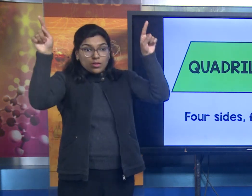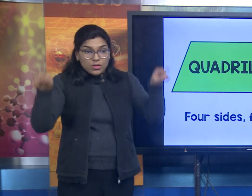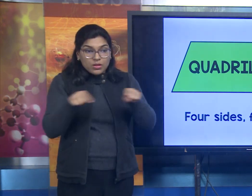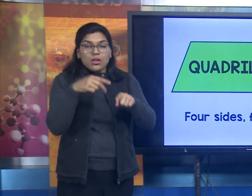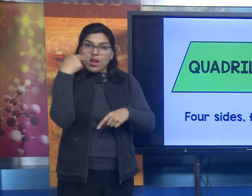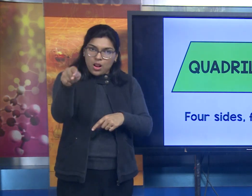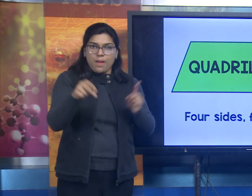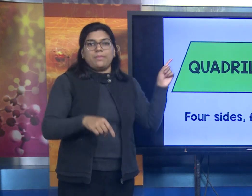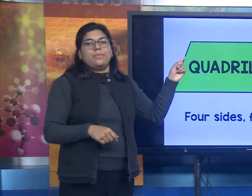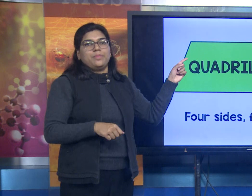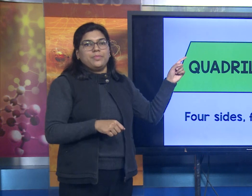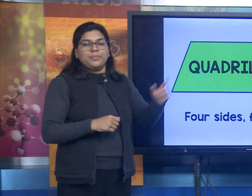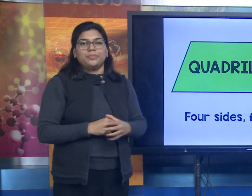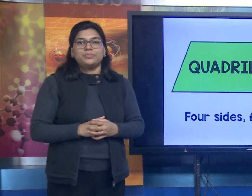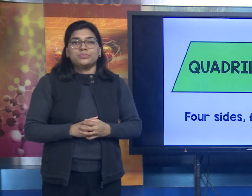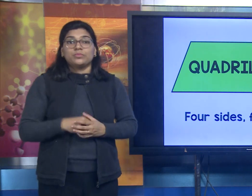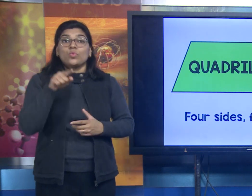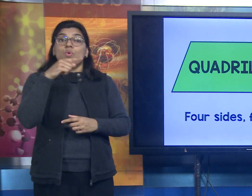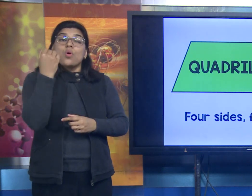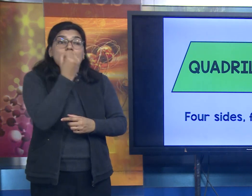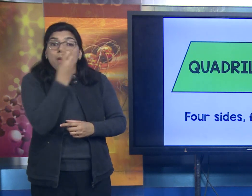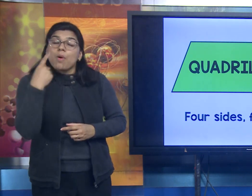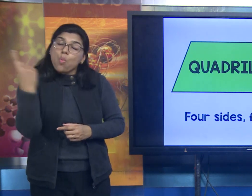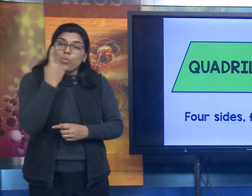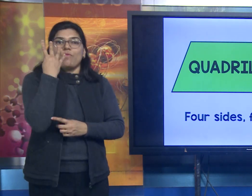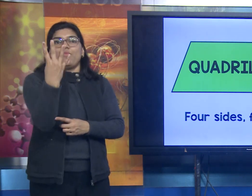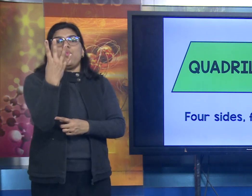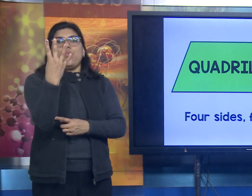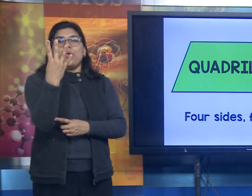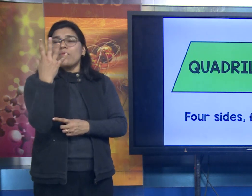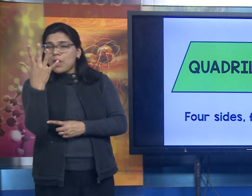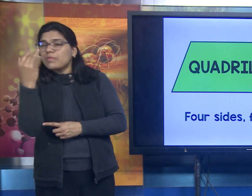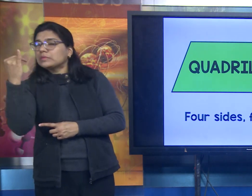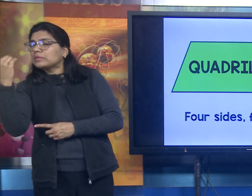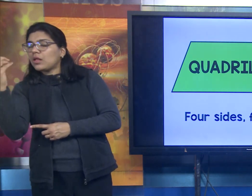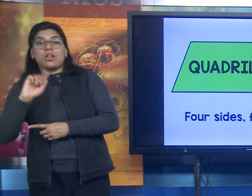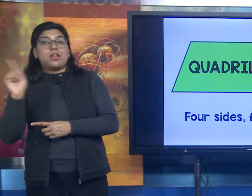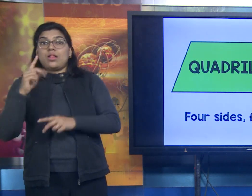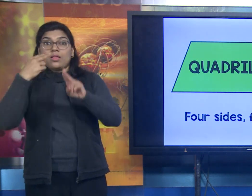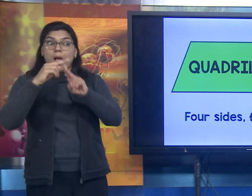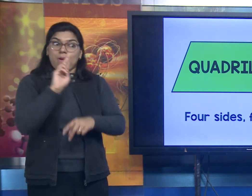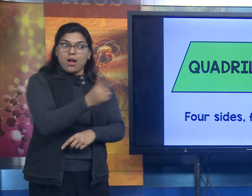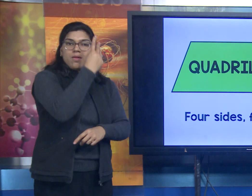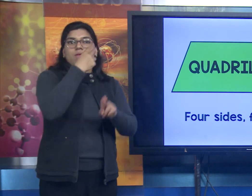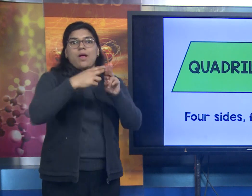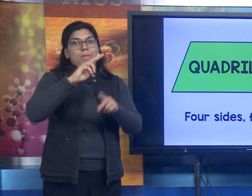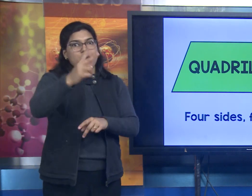A quadrilateral is this image. Quadrilateral, if there is any quadrilateral, it